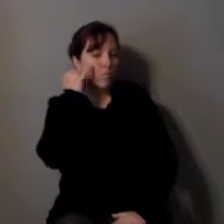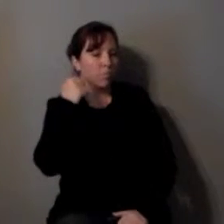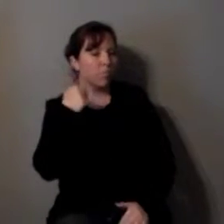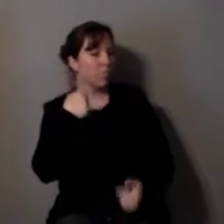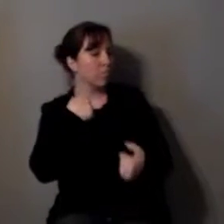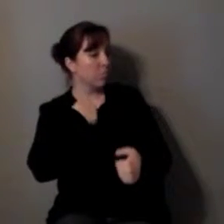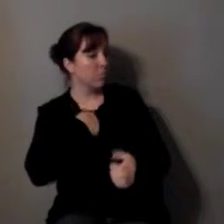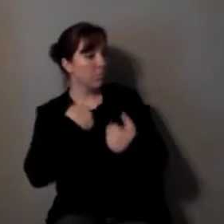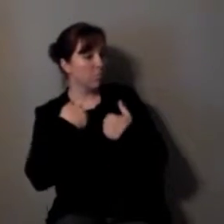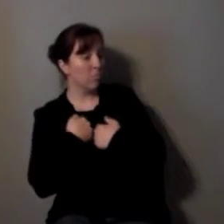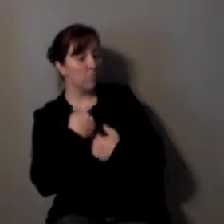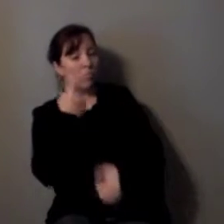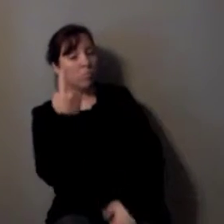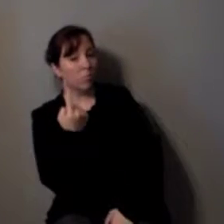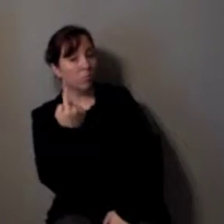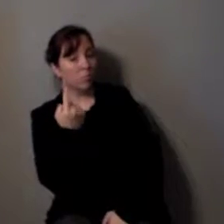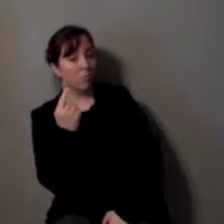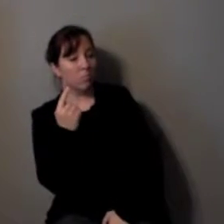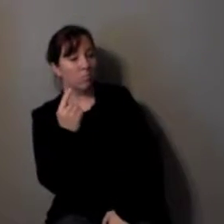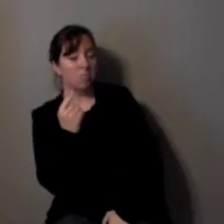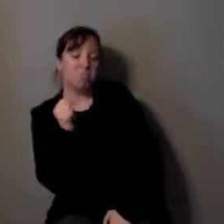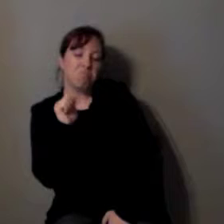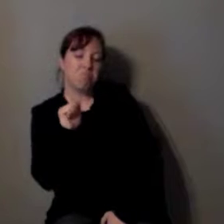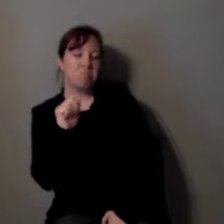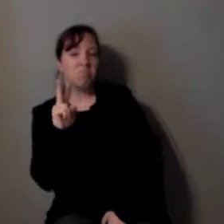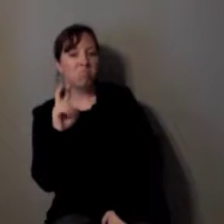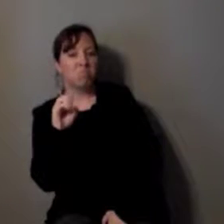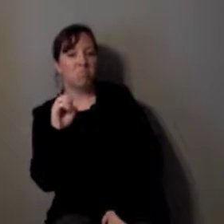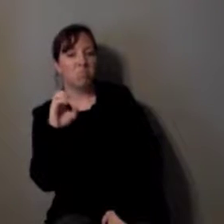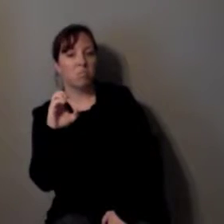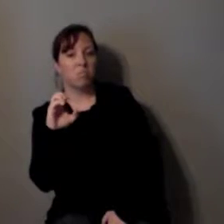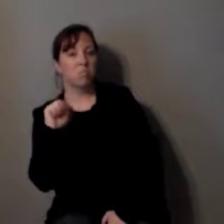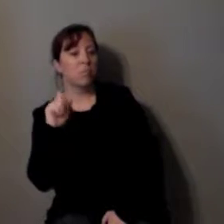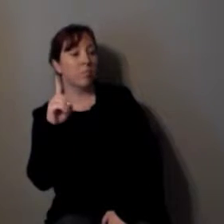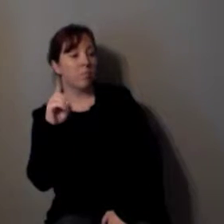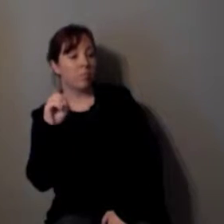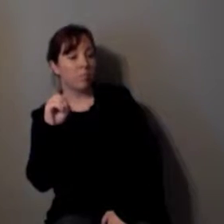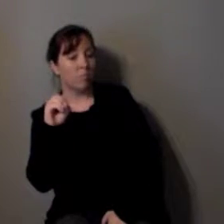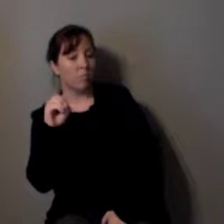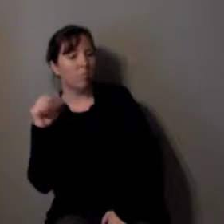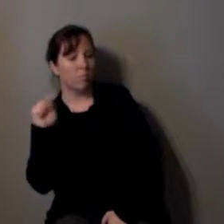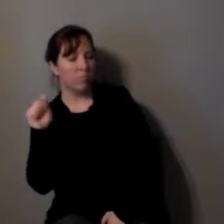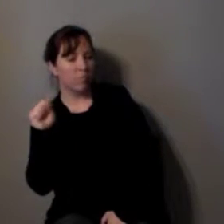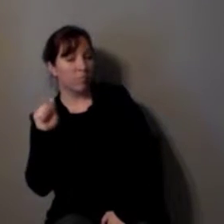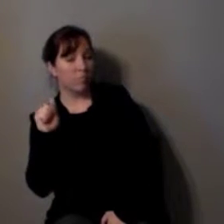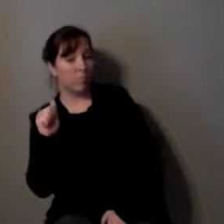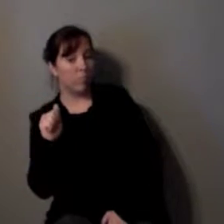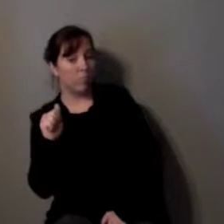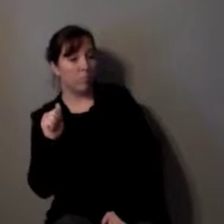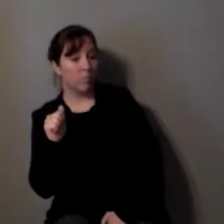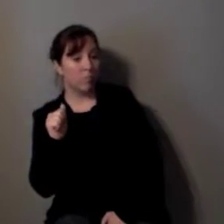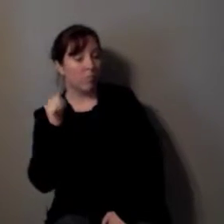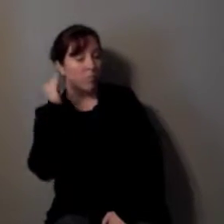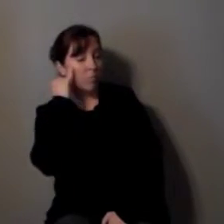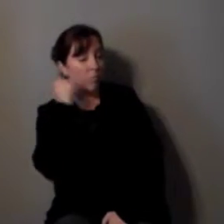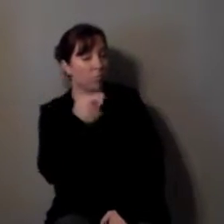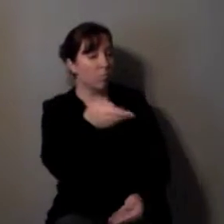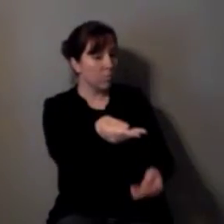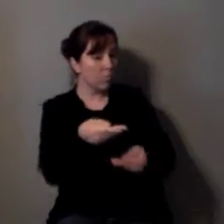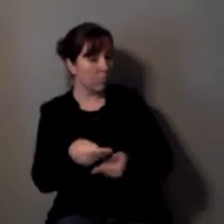avocado. If I have one avocado, and then you were to give me another avocado, how many avocados do I